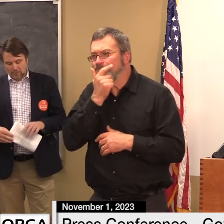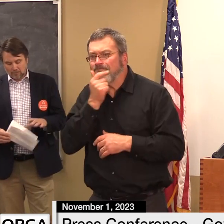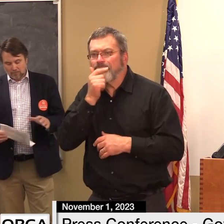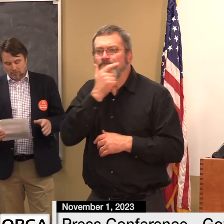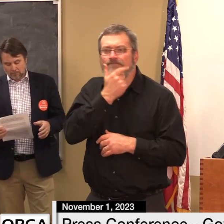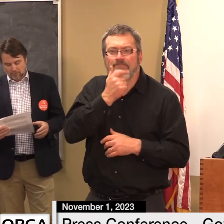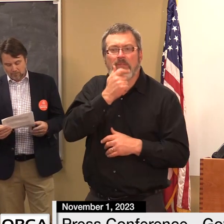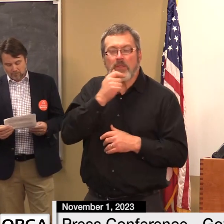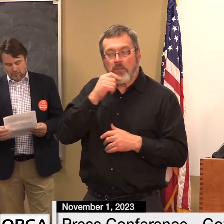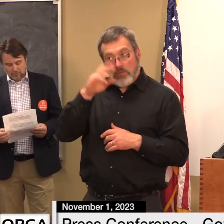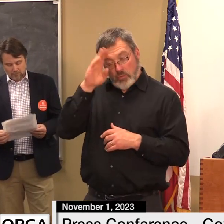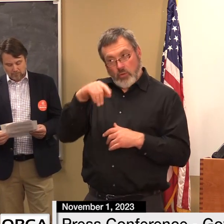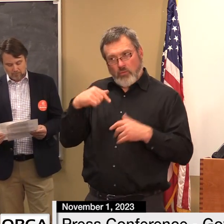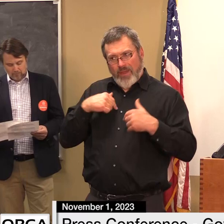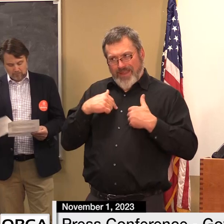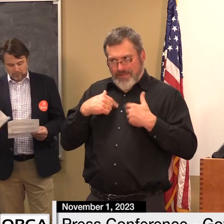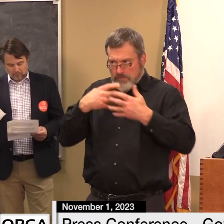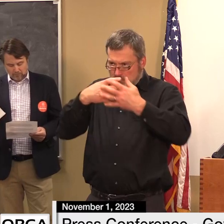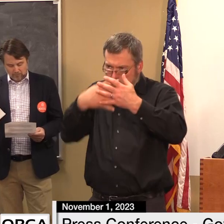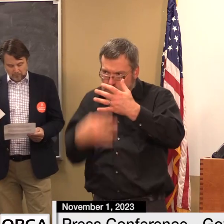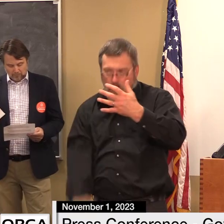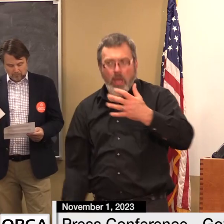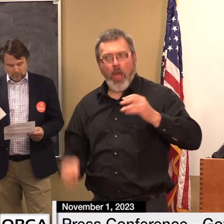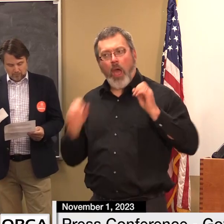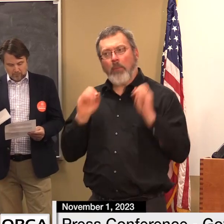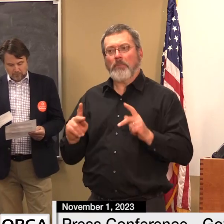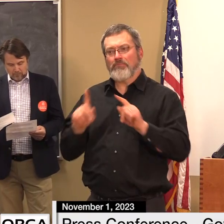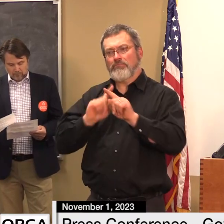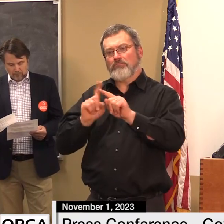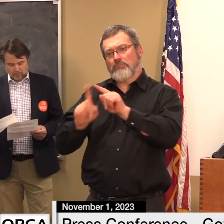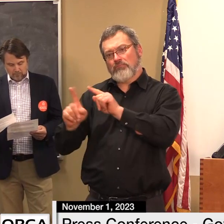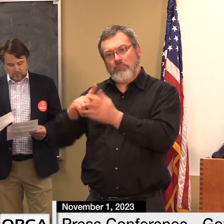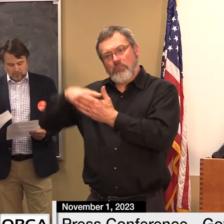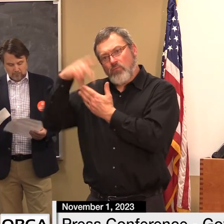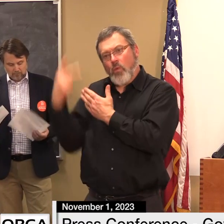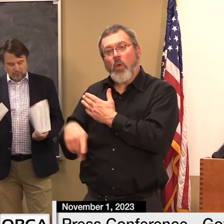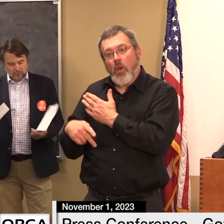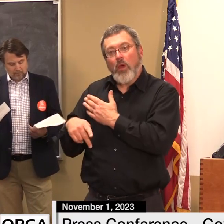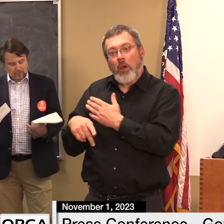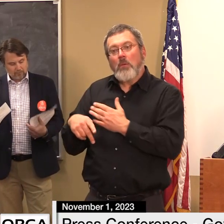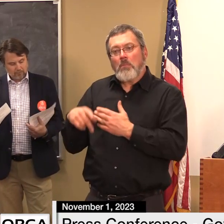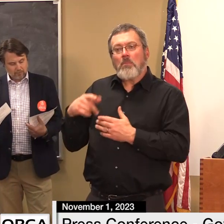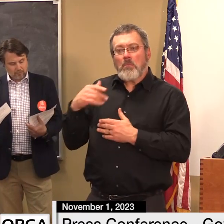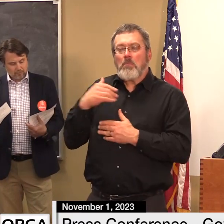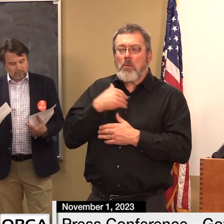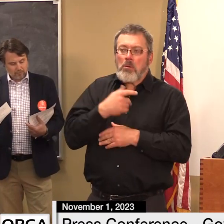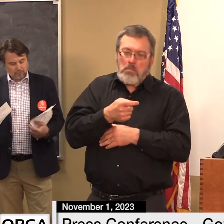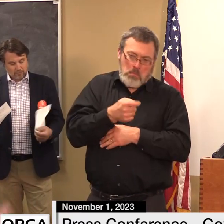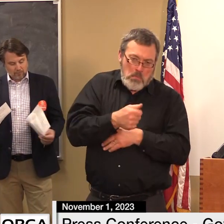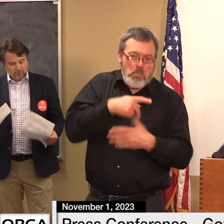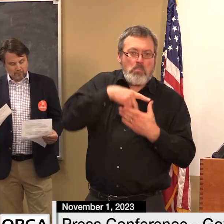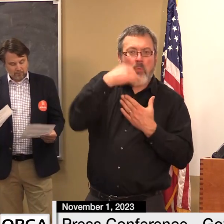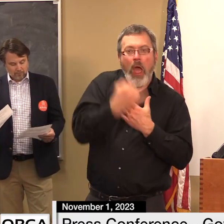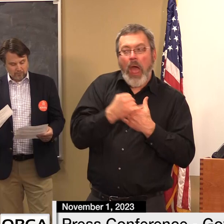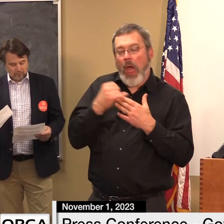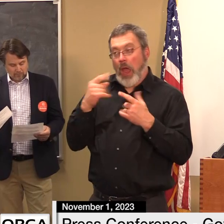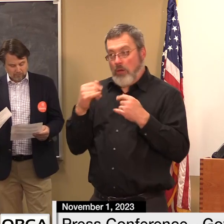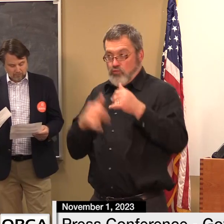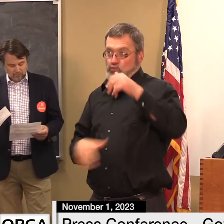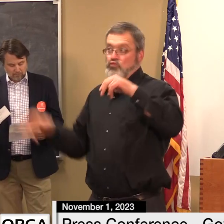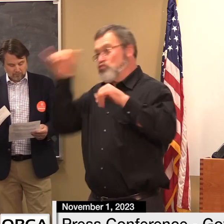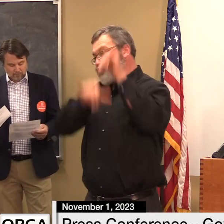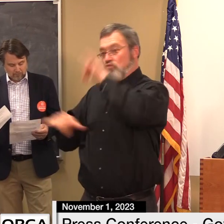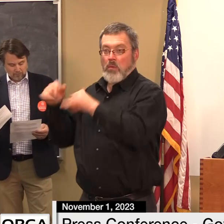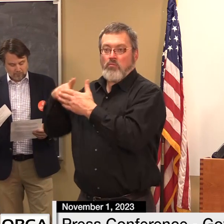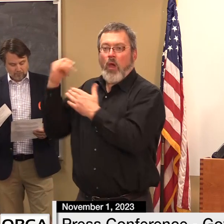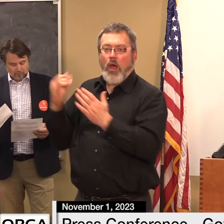opportunities to engage and to take on small projects, to take on large projects. Not everything needs to be